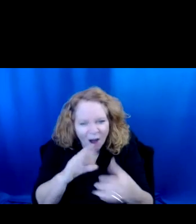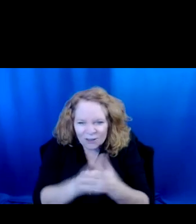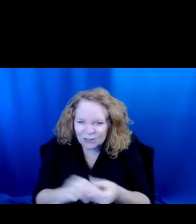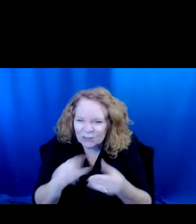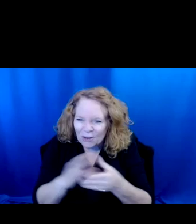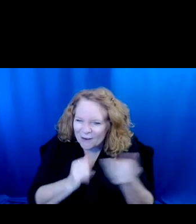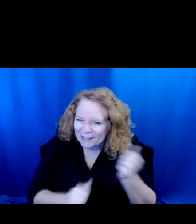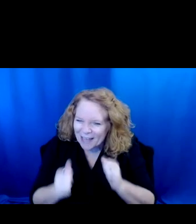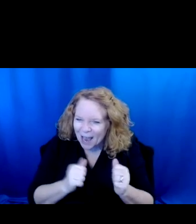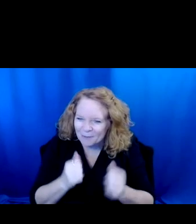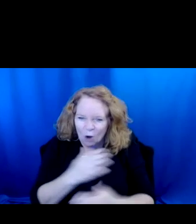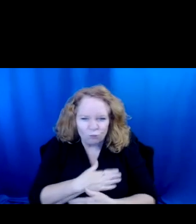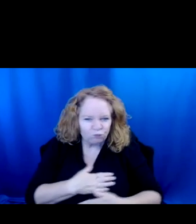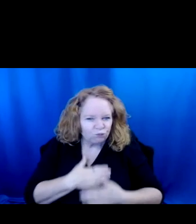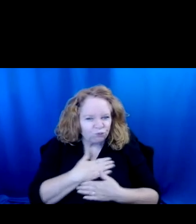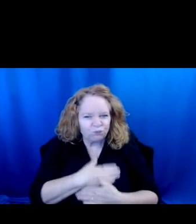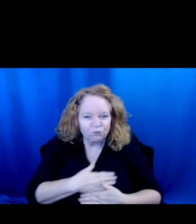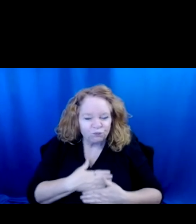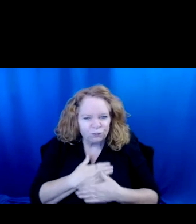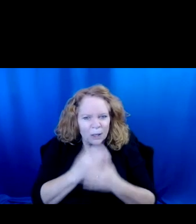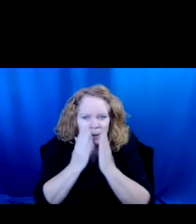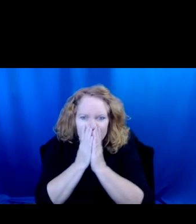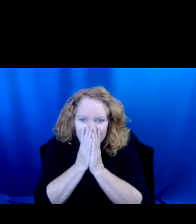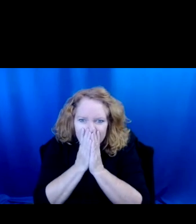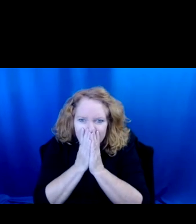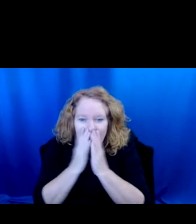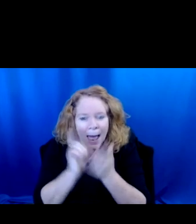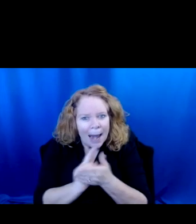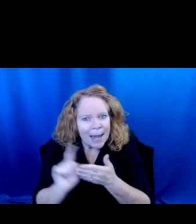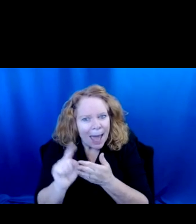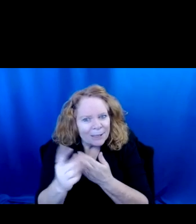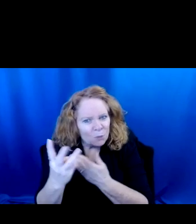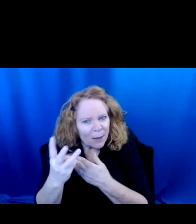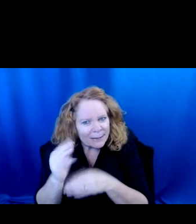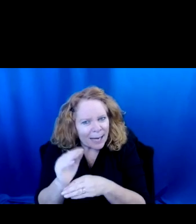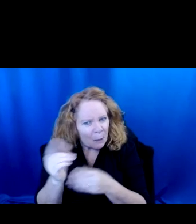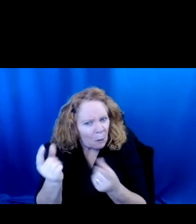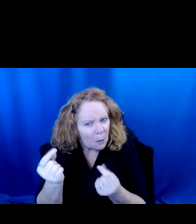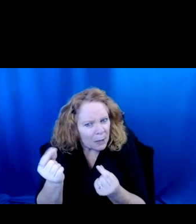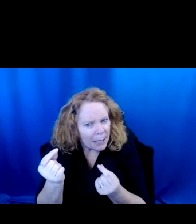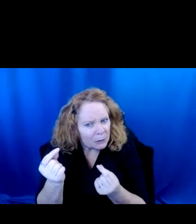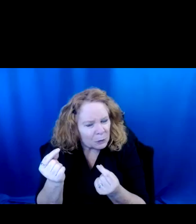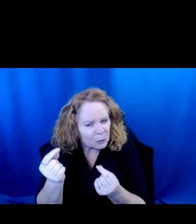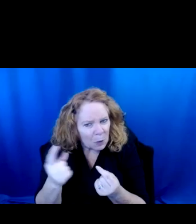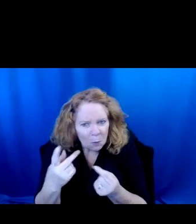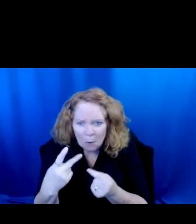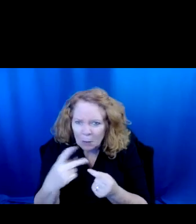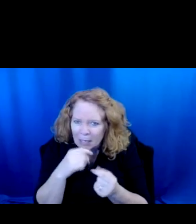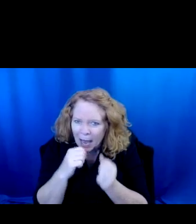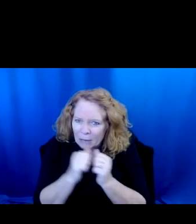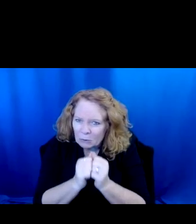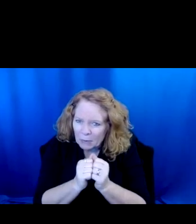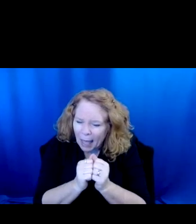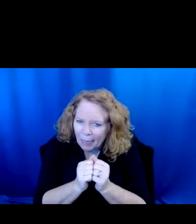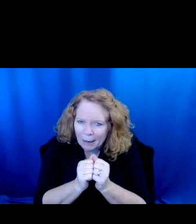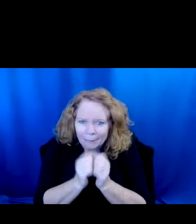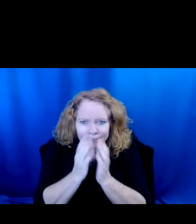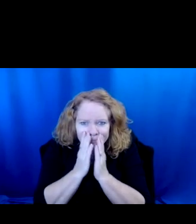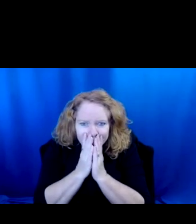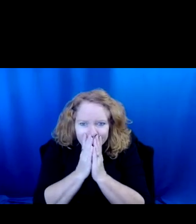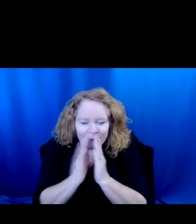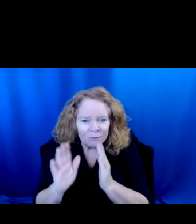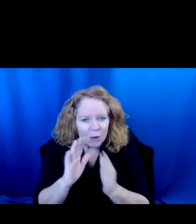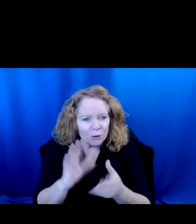haven't we? We are. What am I going to do, boys and girls, next Wednesday night when I'm not being with you? Wednesday afternoon doing story time